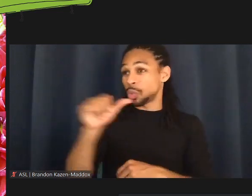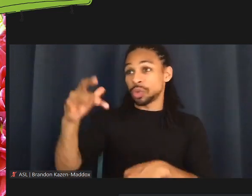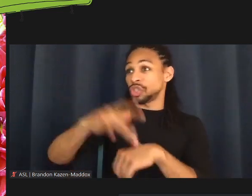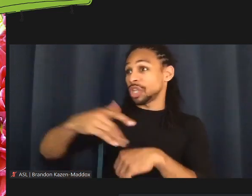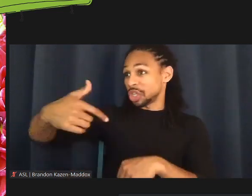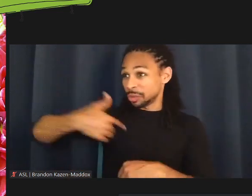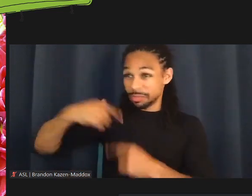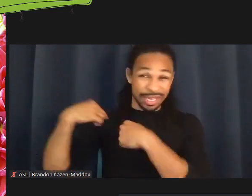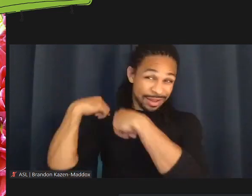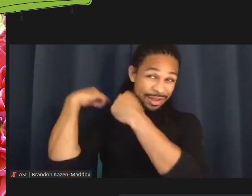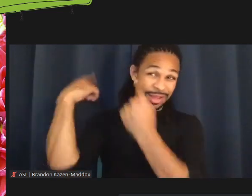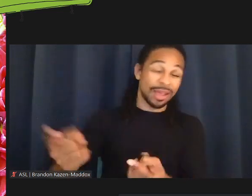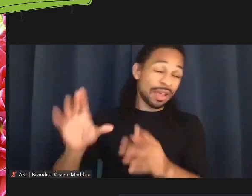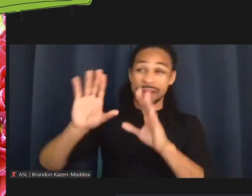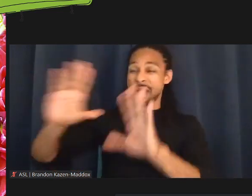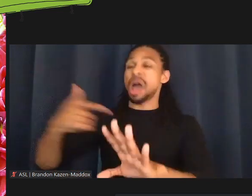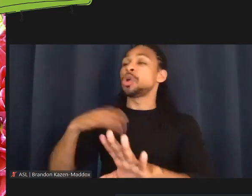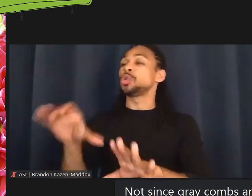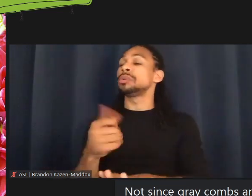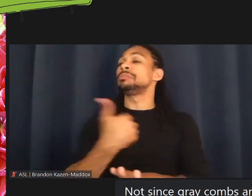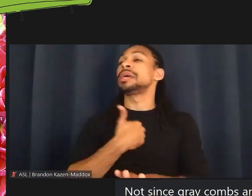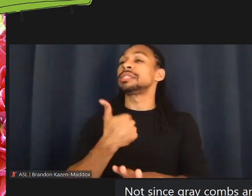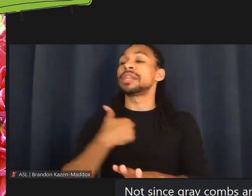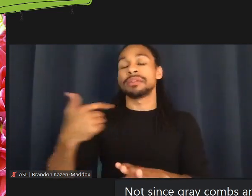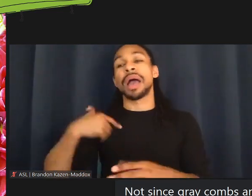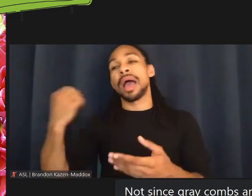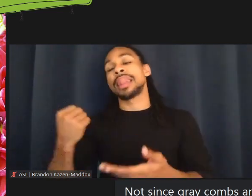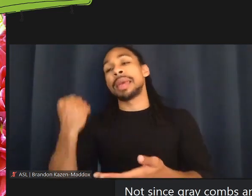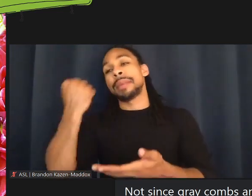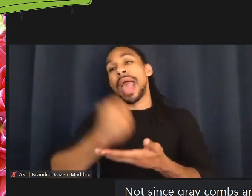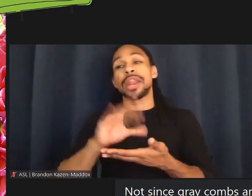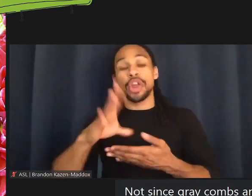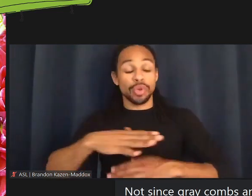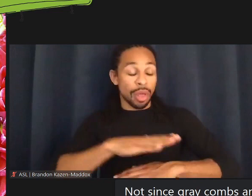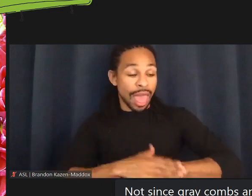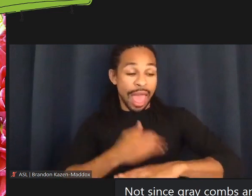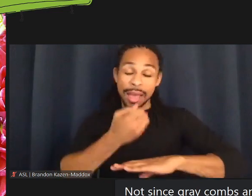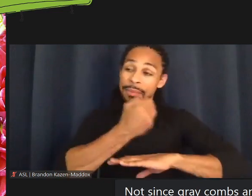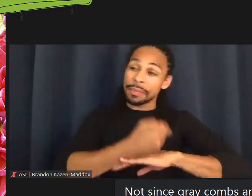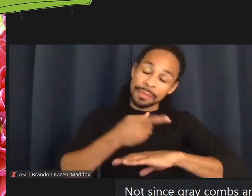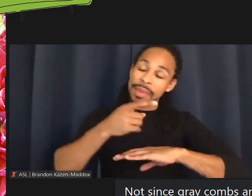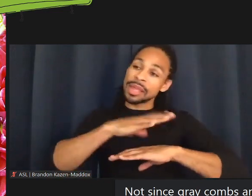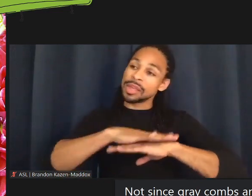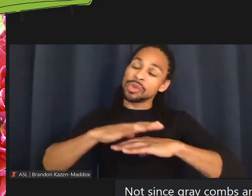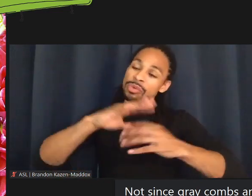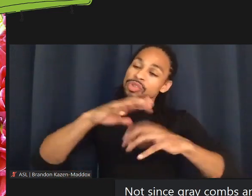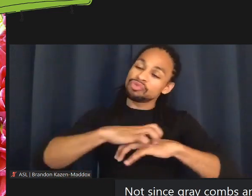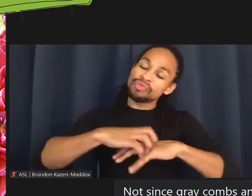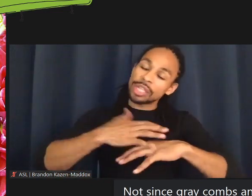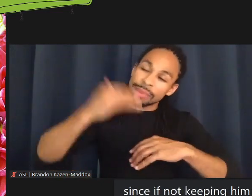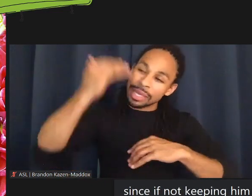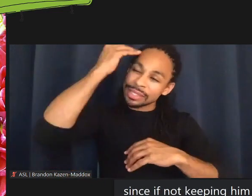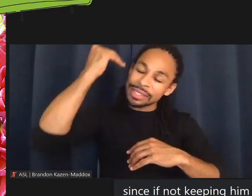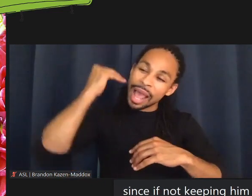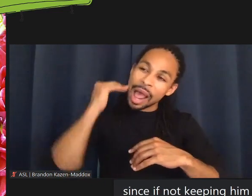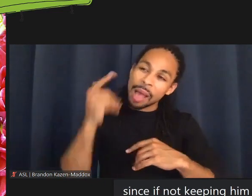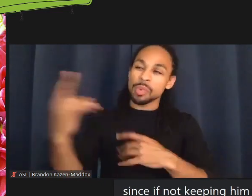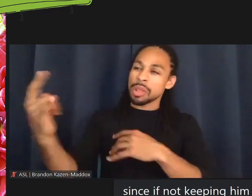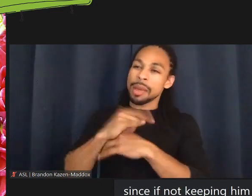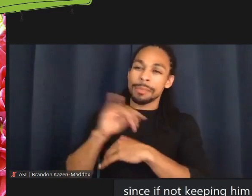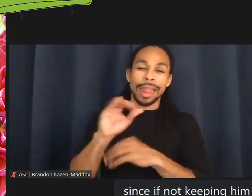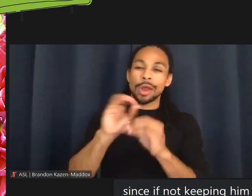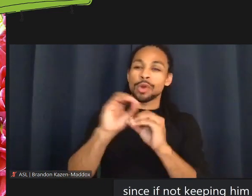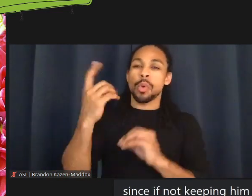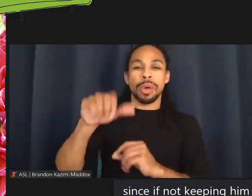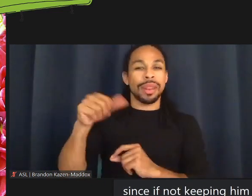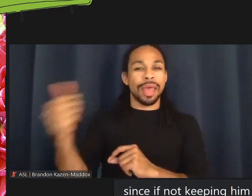I lay my head in your lap and you scratch at my scalp. This private care impossible with anyone else. Thanks for listening, y'all. And